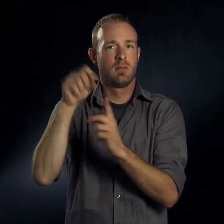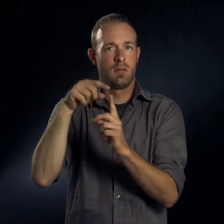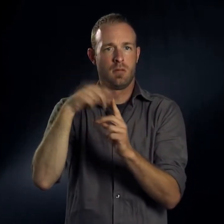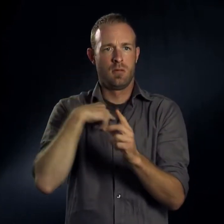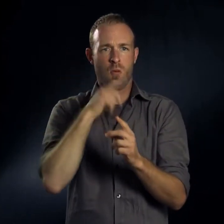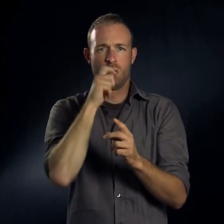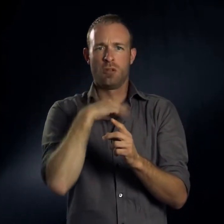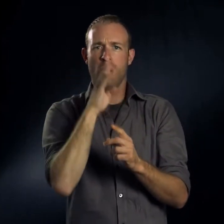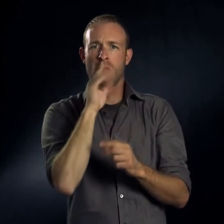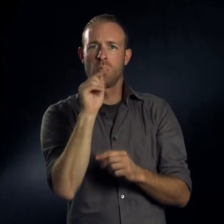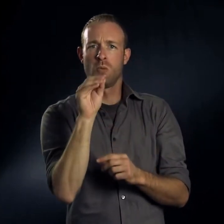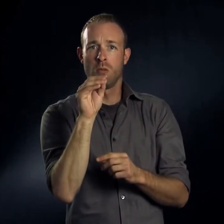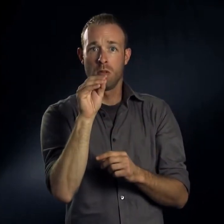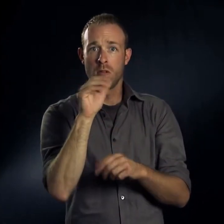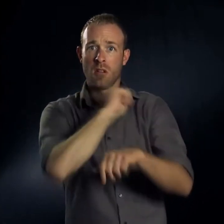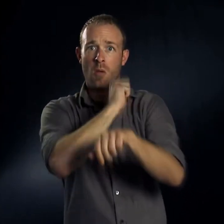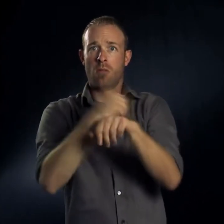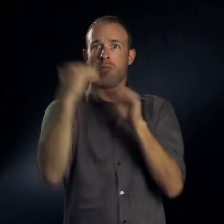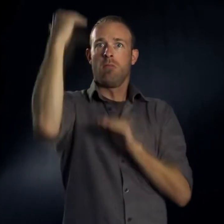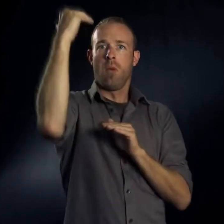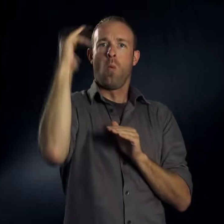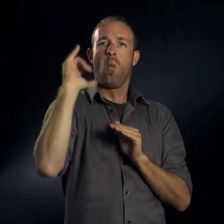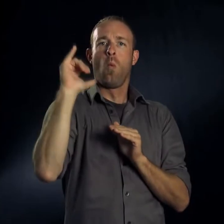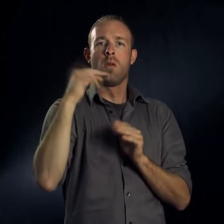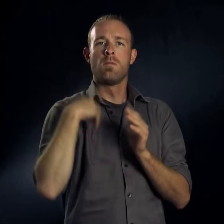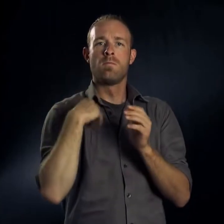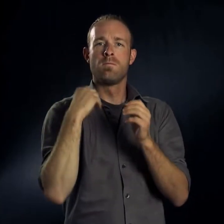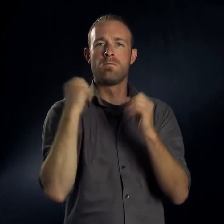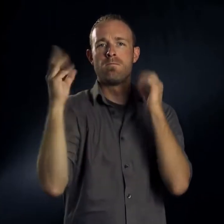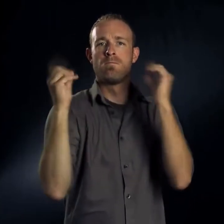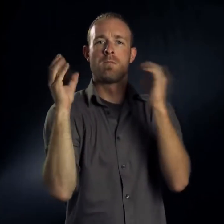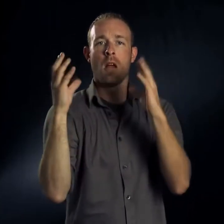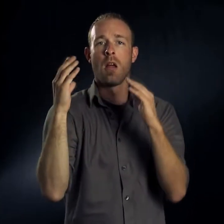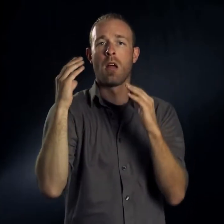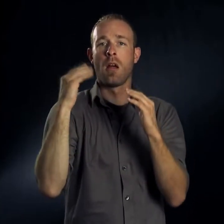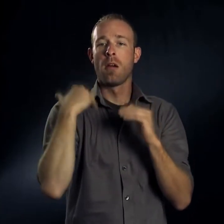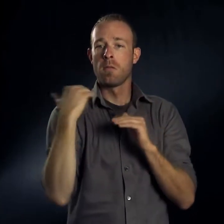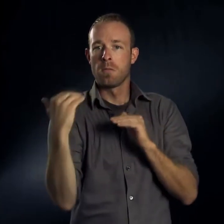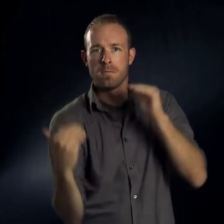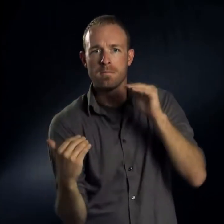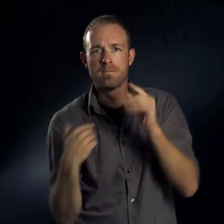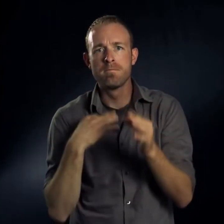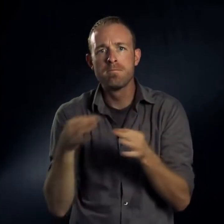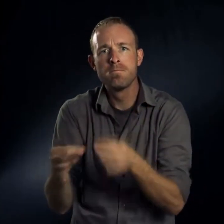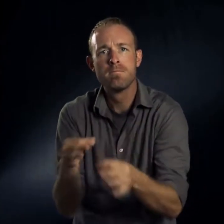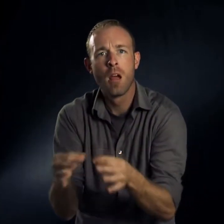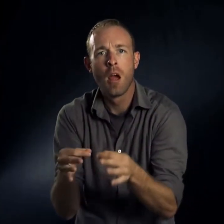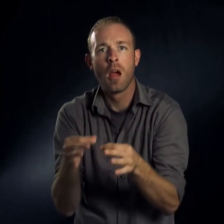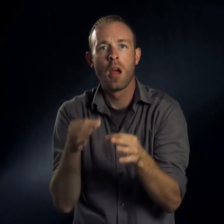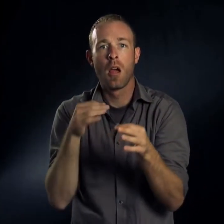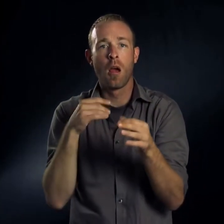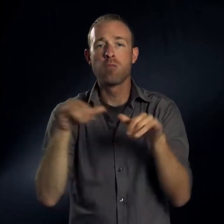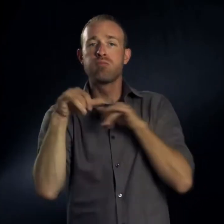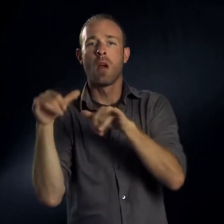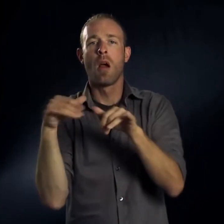the register and the audience. It depends on who they are talking to. If they are in a position